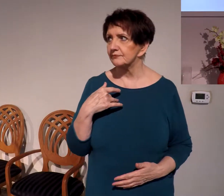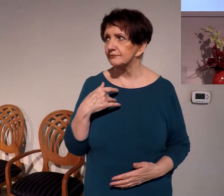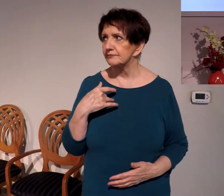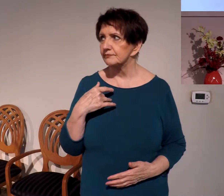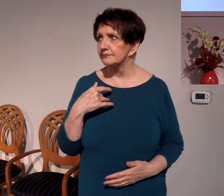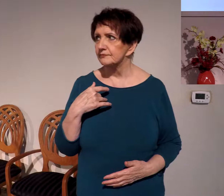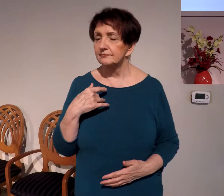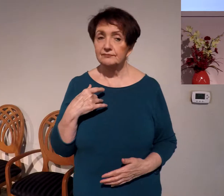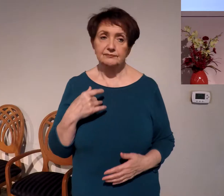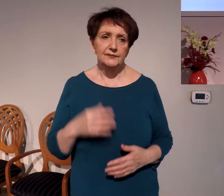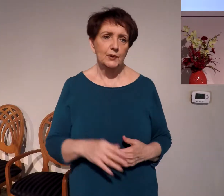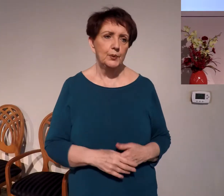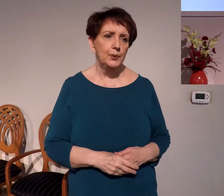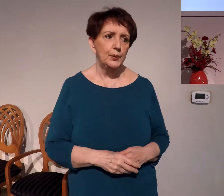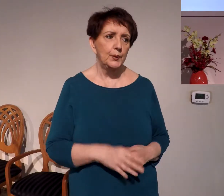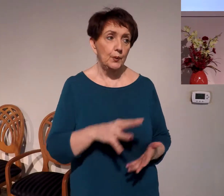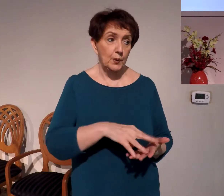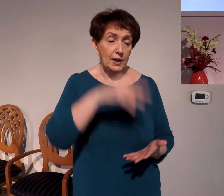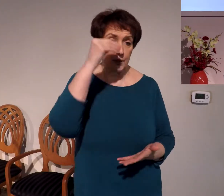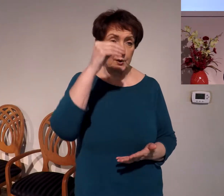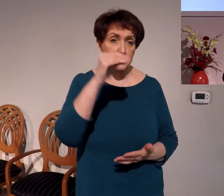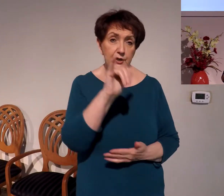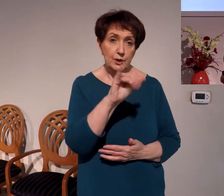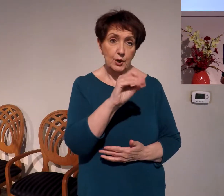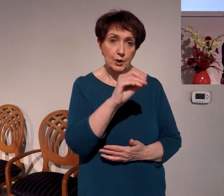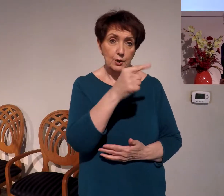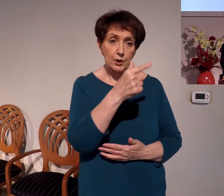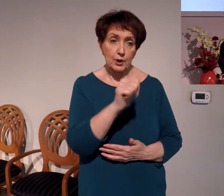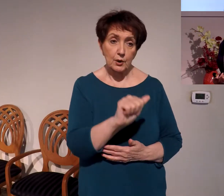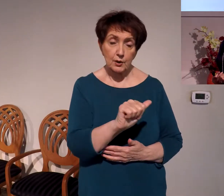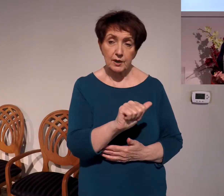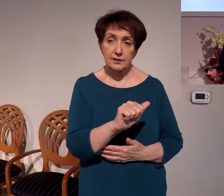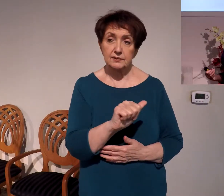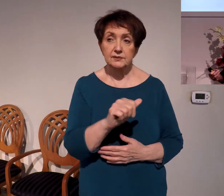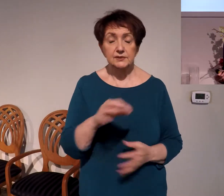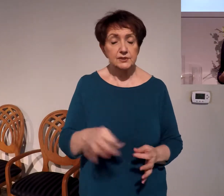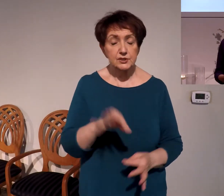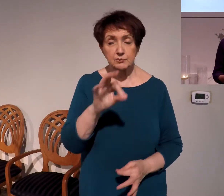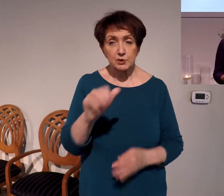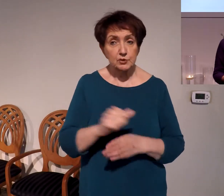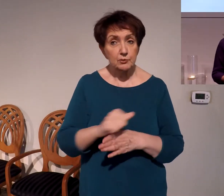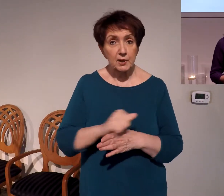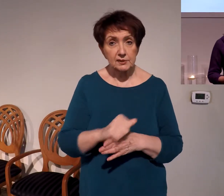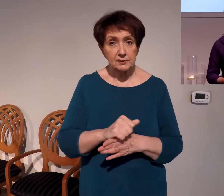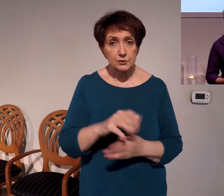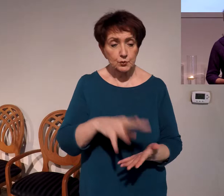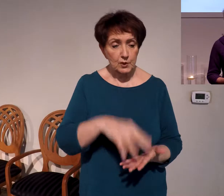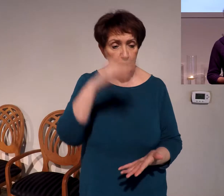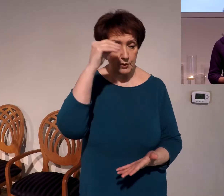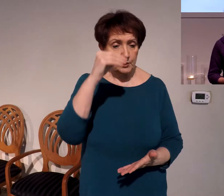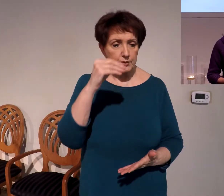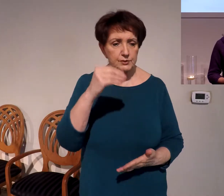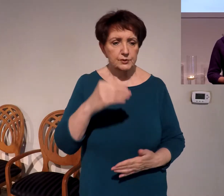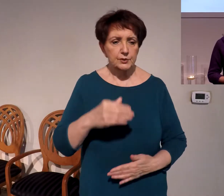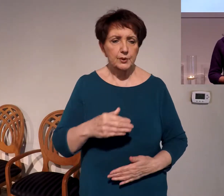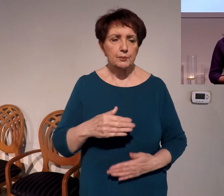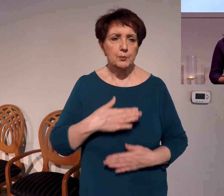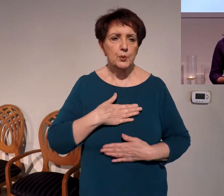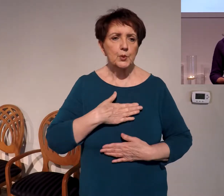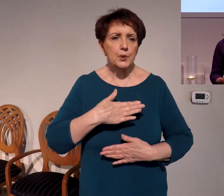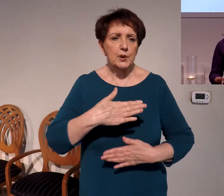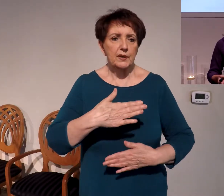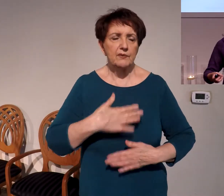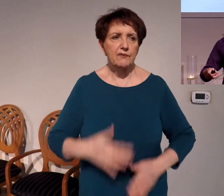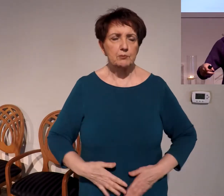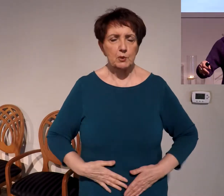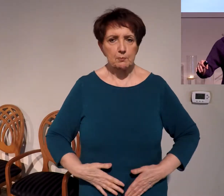So one of the things that we learn in yoga and meditation and any spiritual practice is we learn to belly breathe. We learn to belly